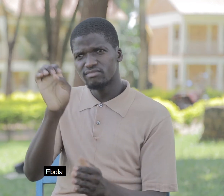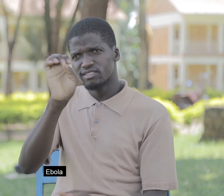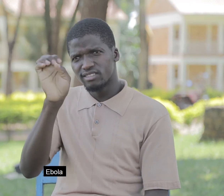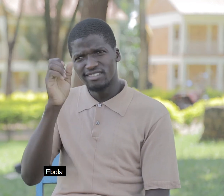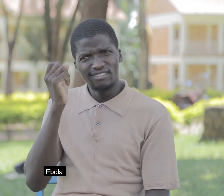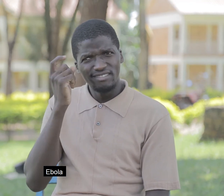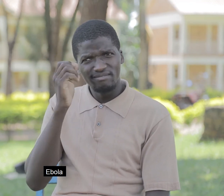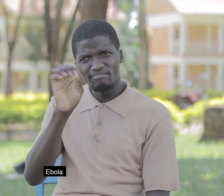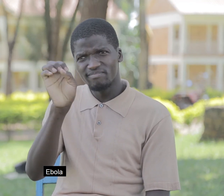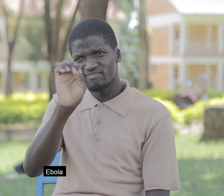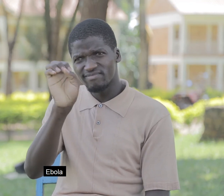Ebola,